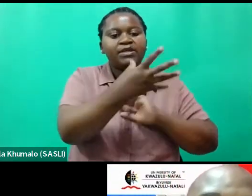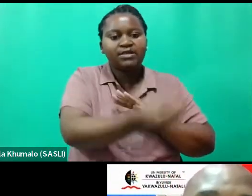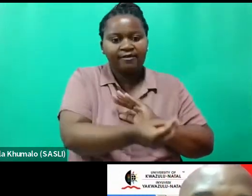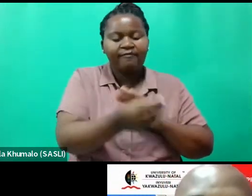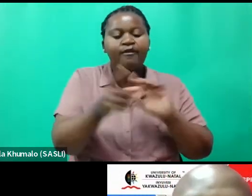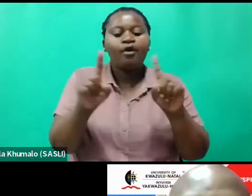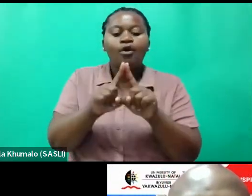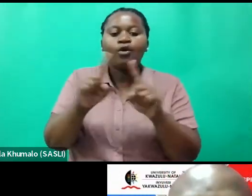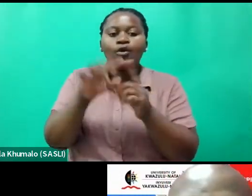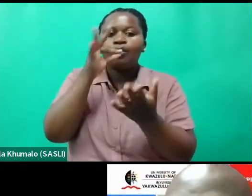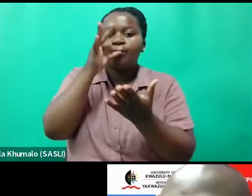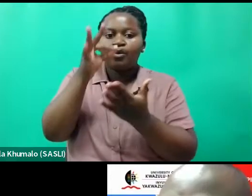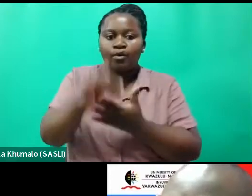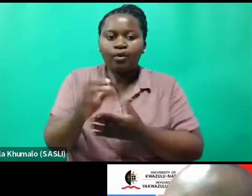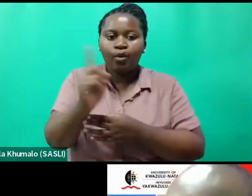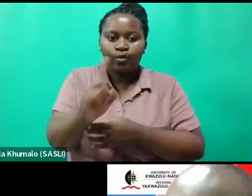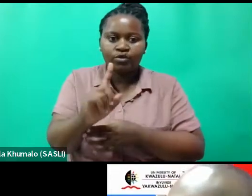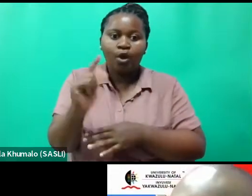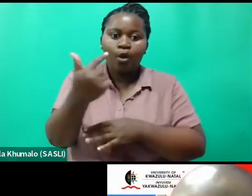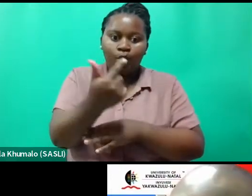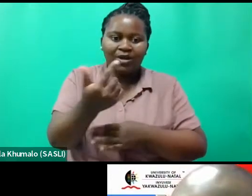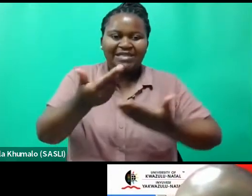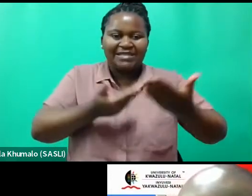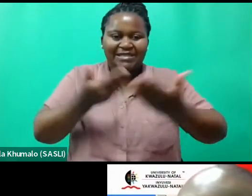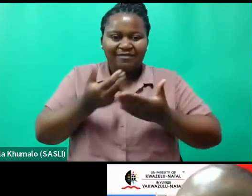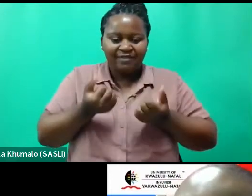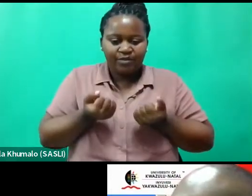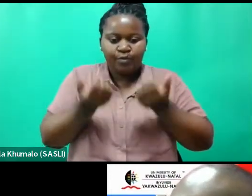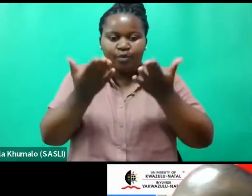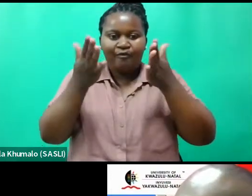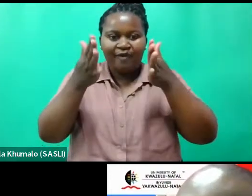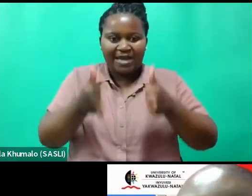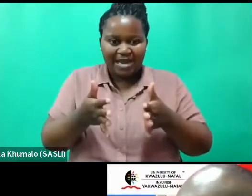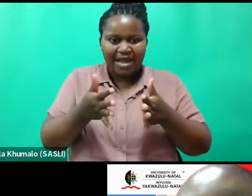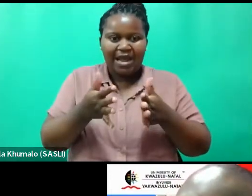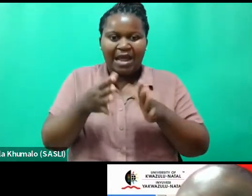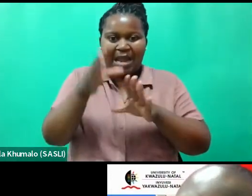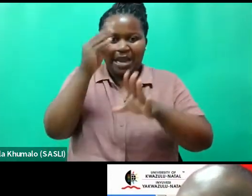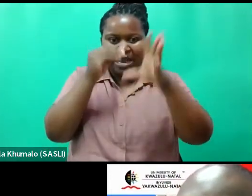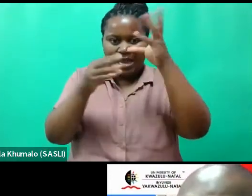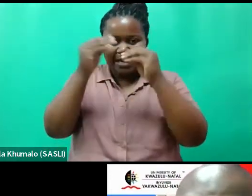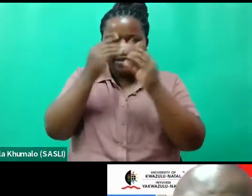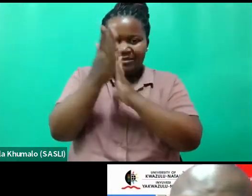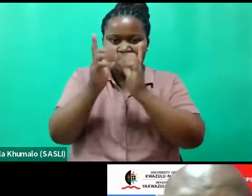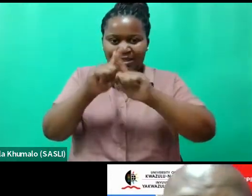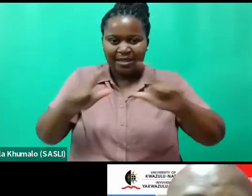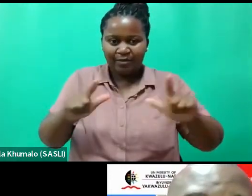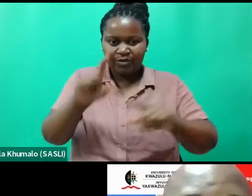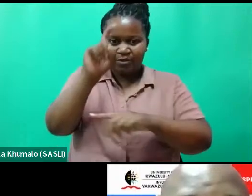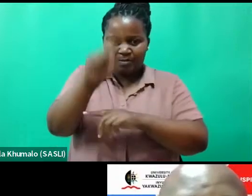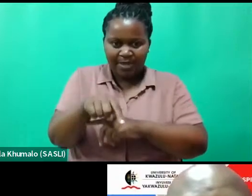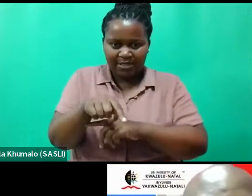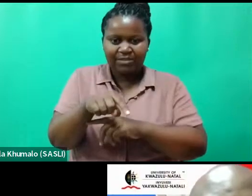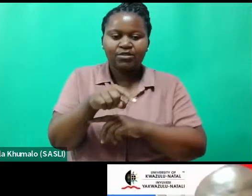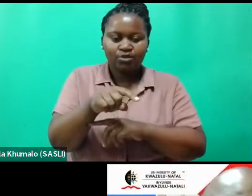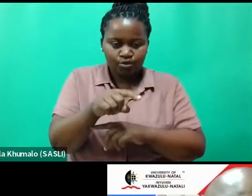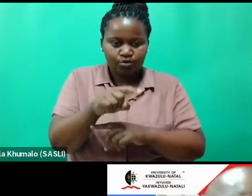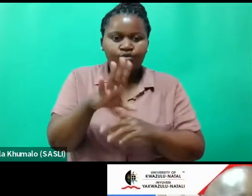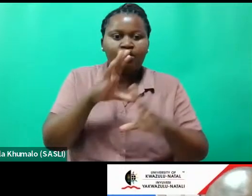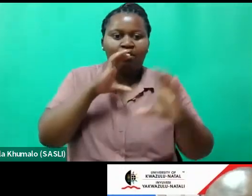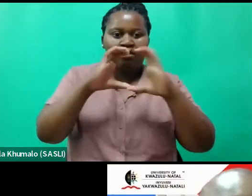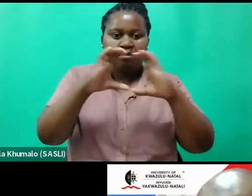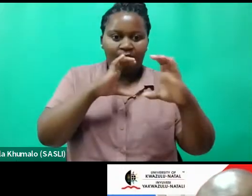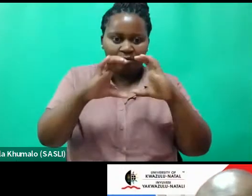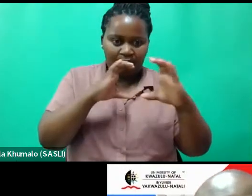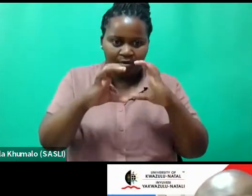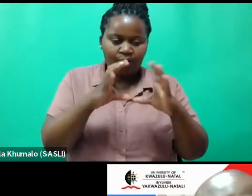all service providers, like I said, they should learn sign language to enable communication between deaf